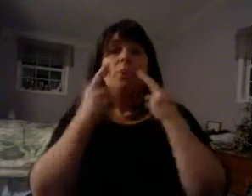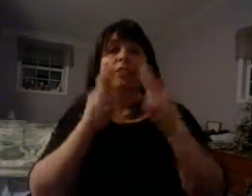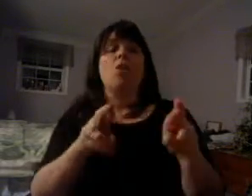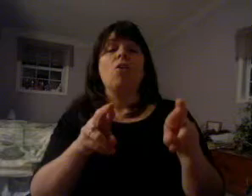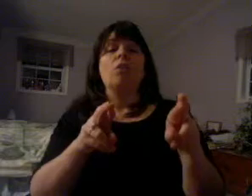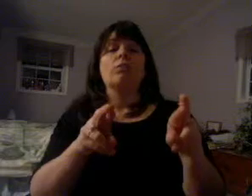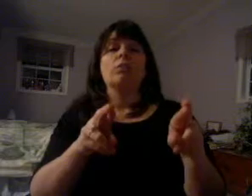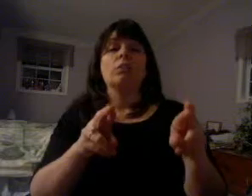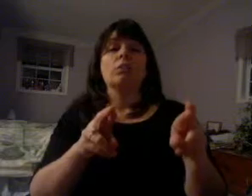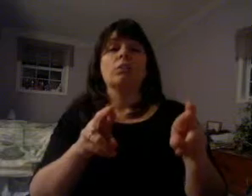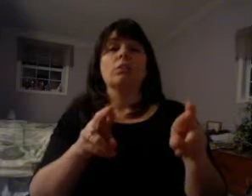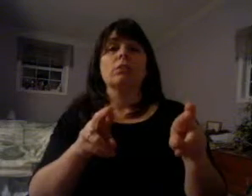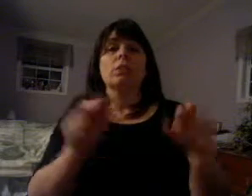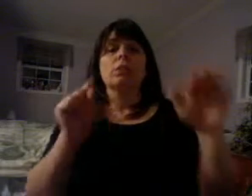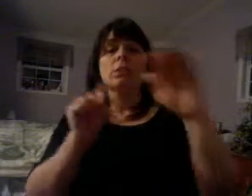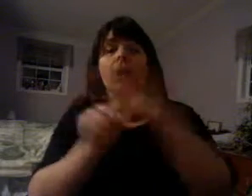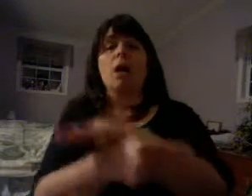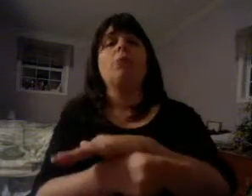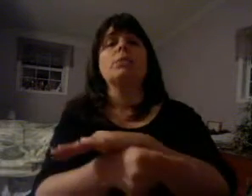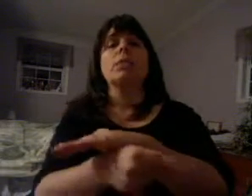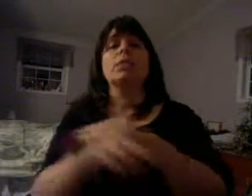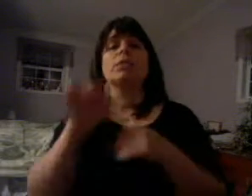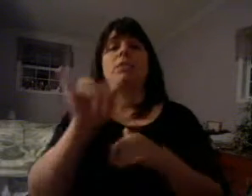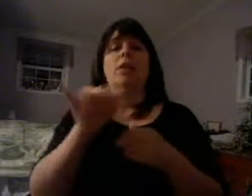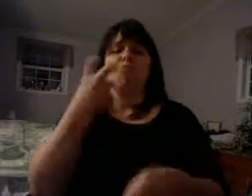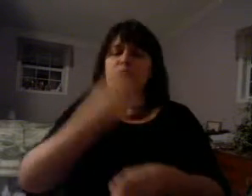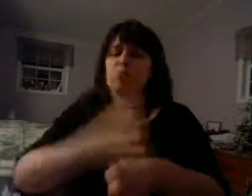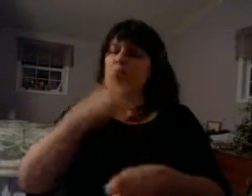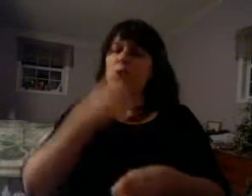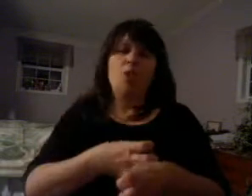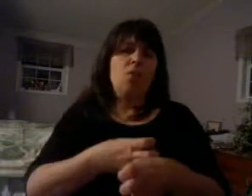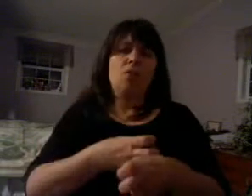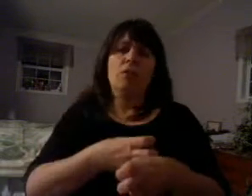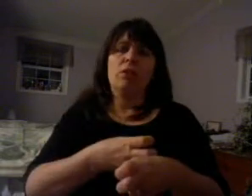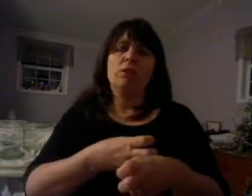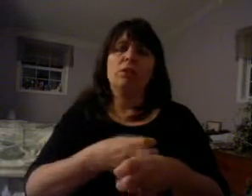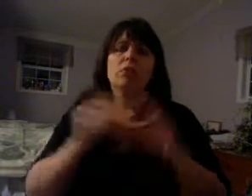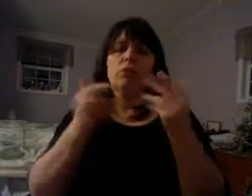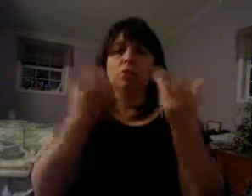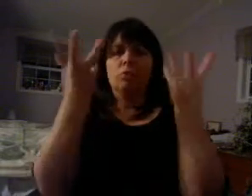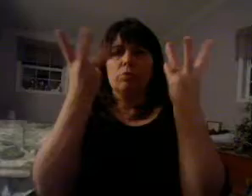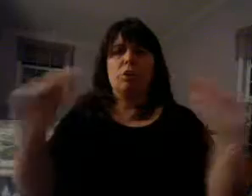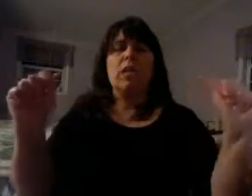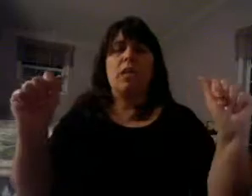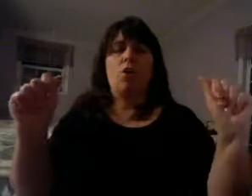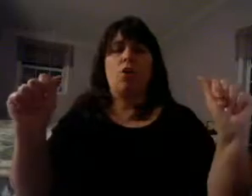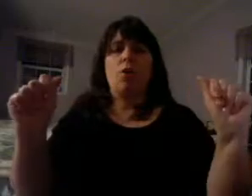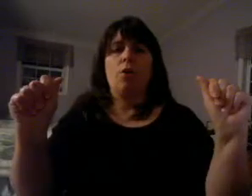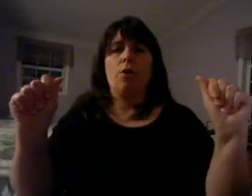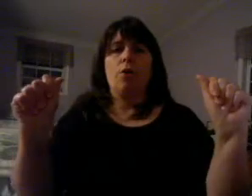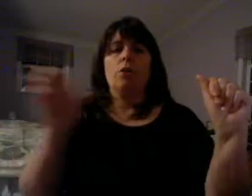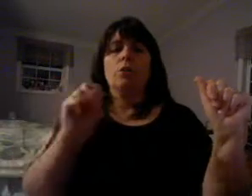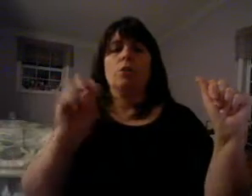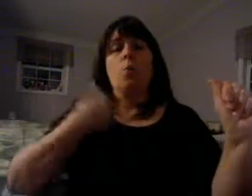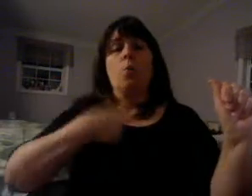of homicides that are harder to clear. So we find a decreasing homicide clearance rate. Years ago, I used to be